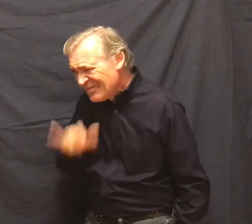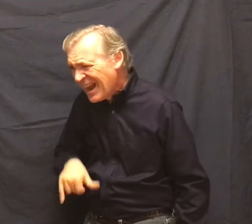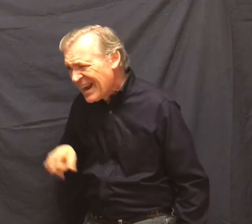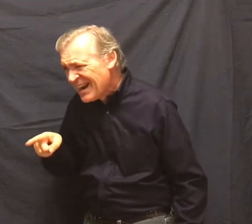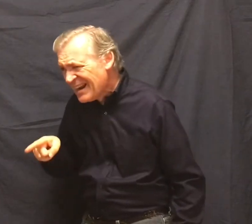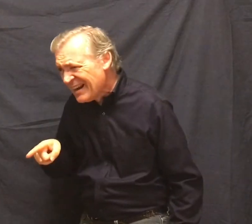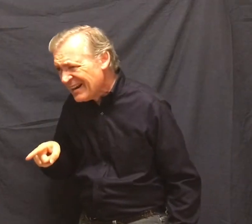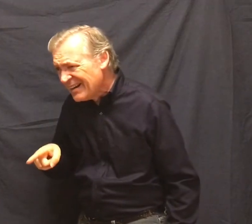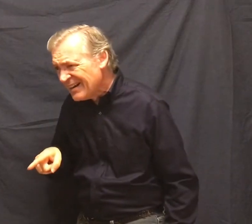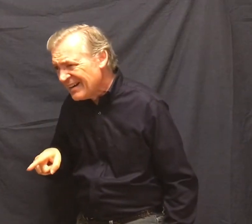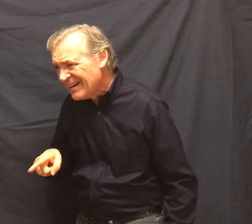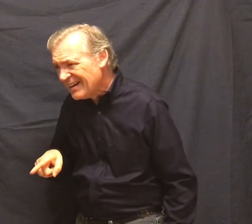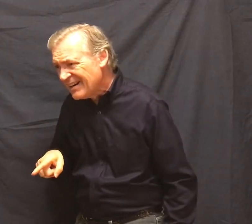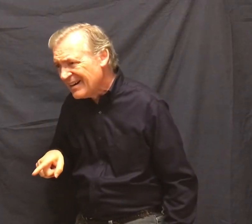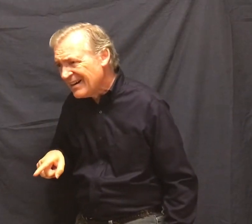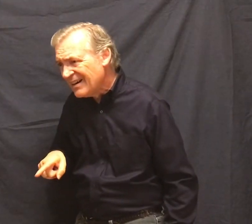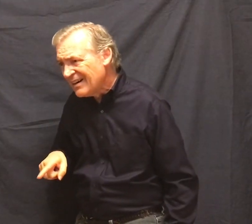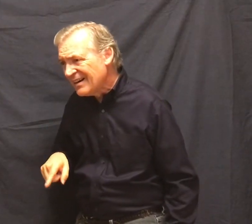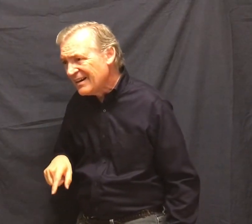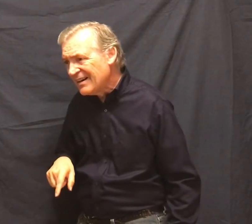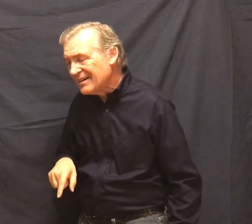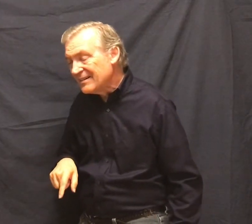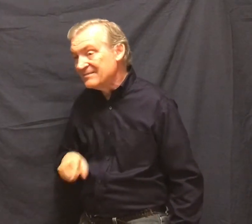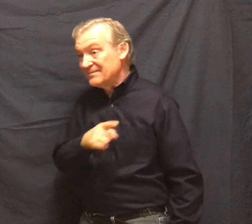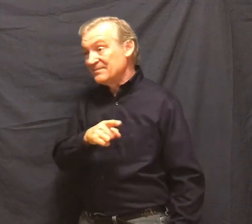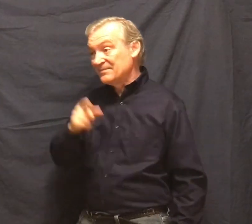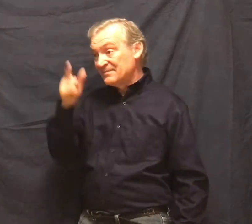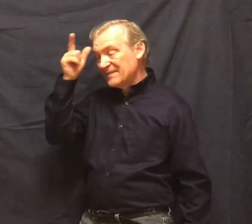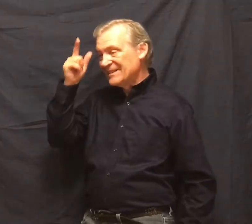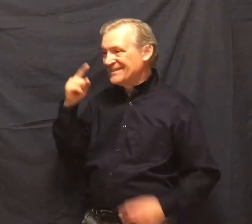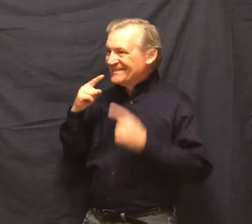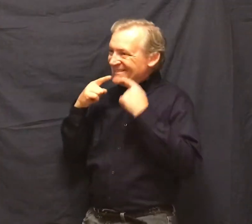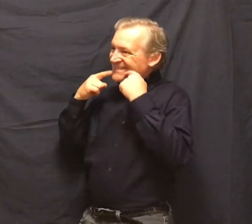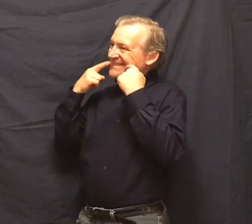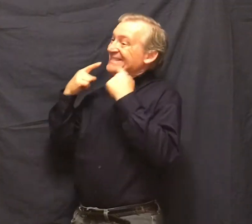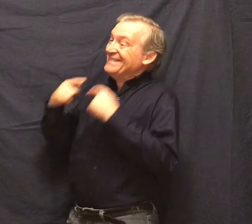George smiled happily. That's him, he said.